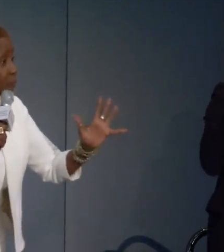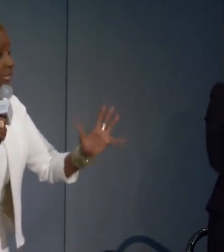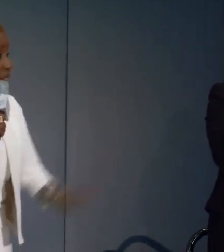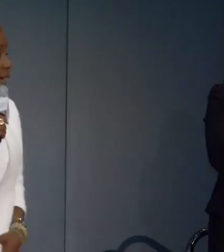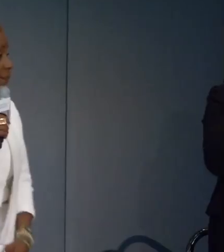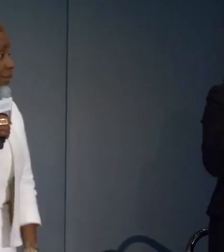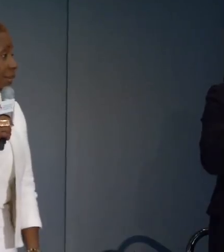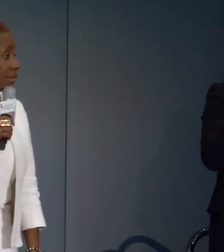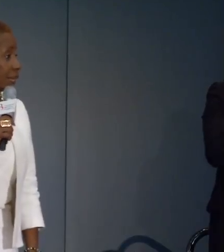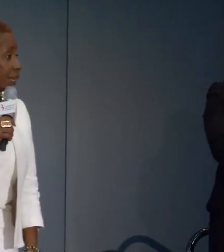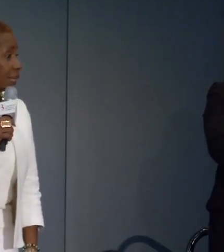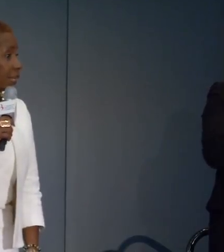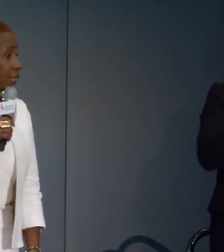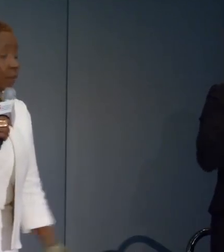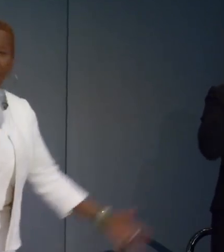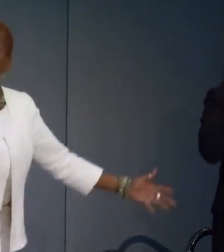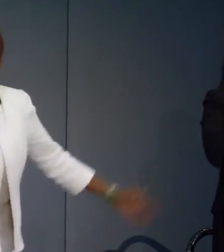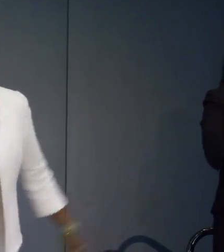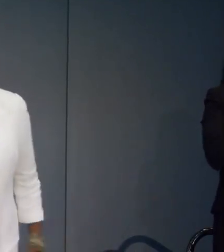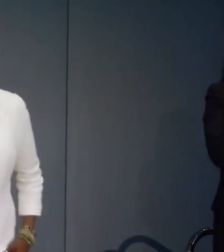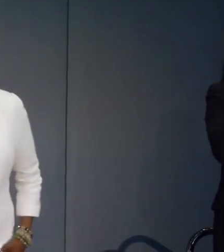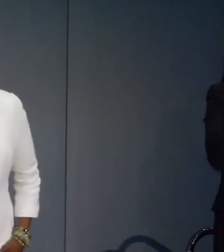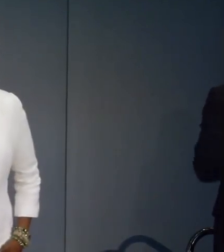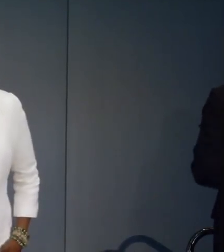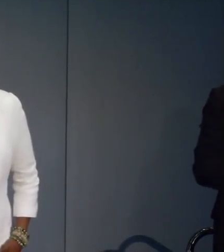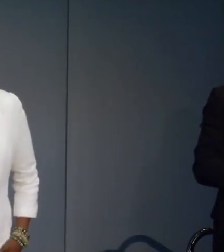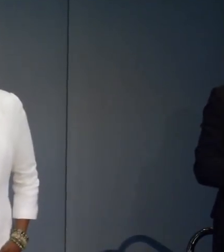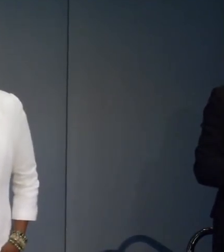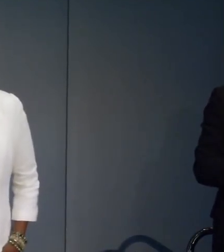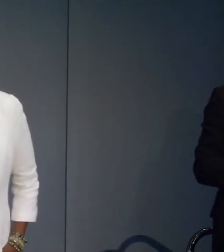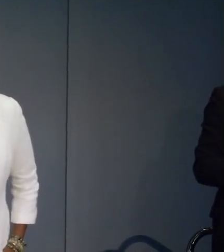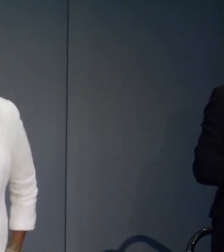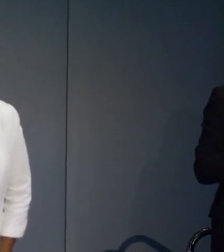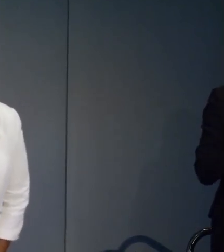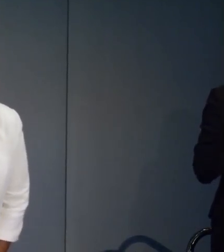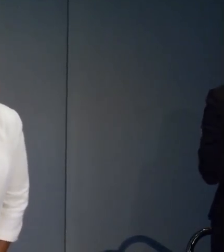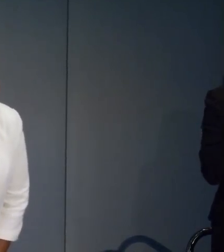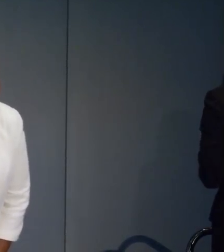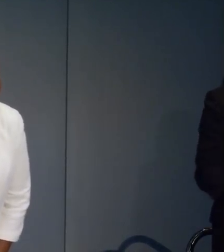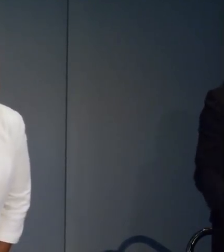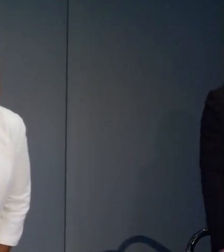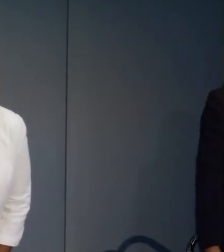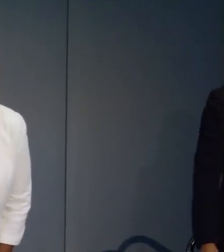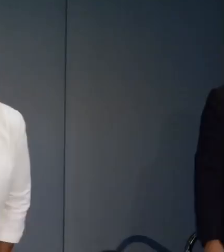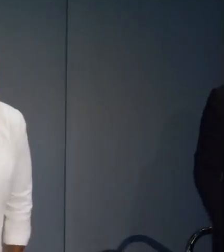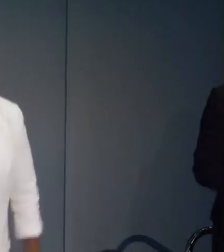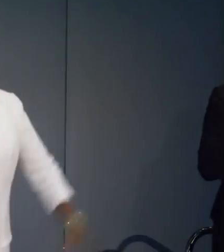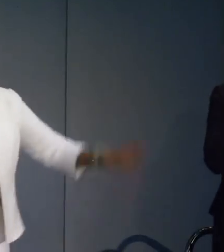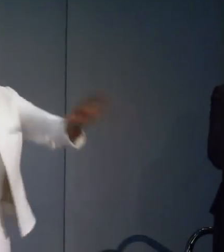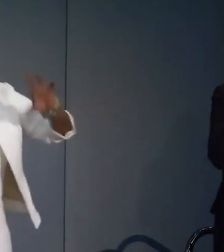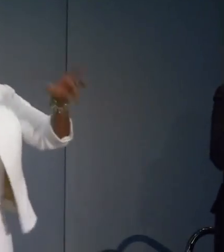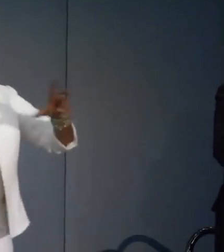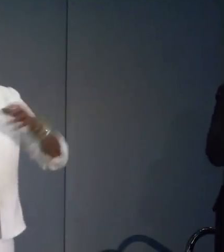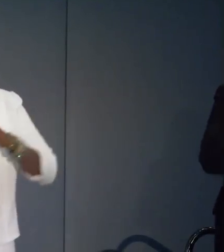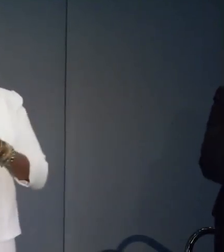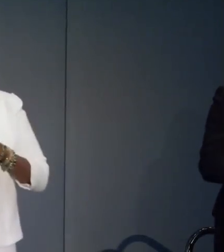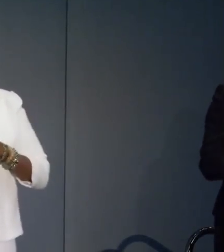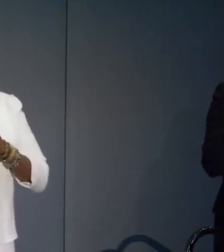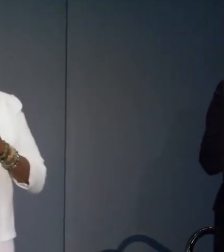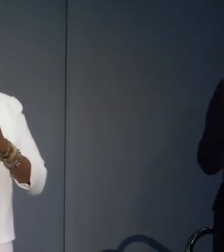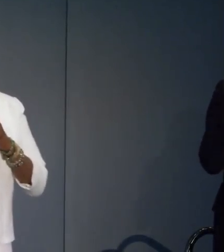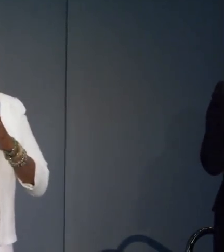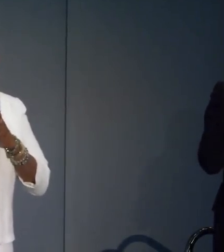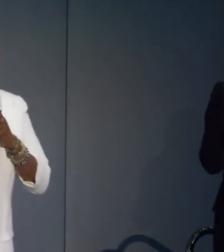when it shows up, you can recognize it. I wanted peace. That's what I wanted. So I'm in the car